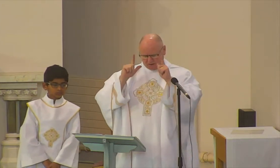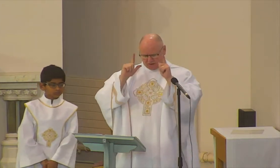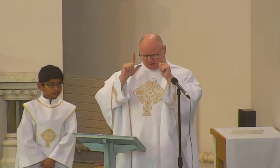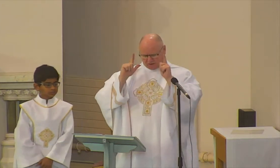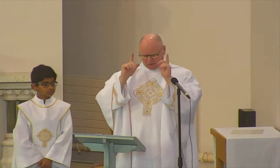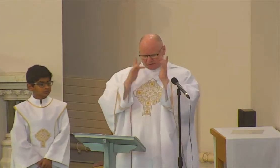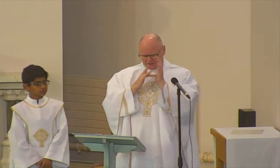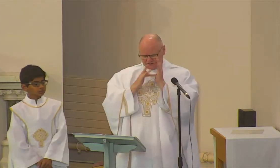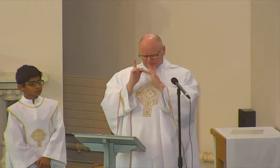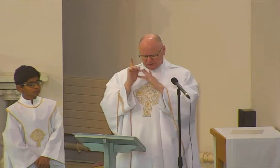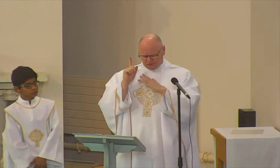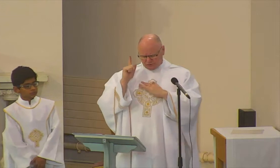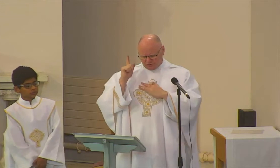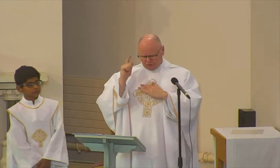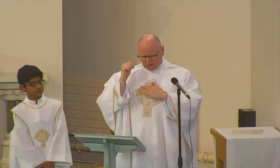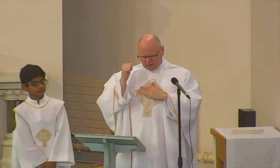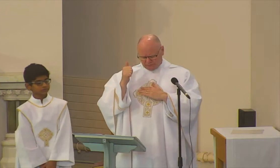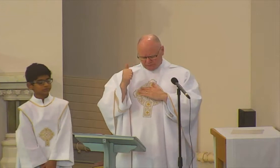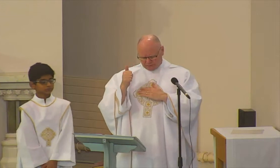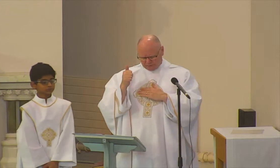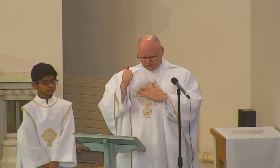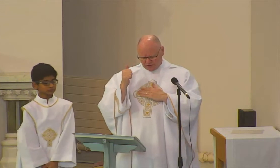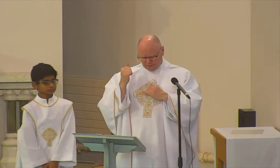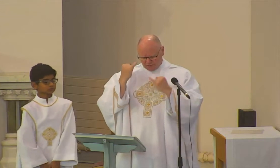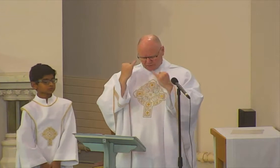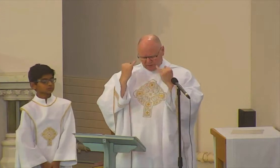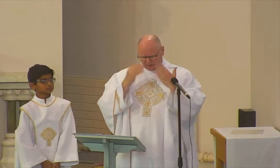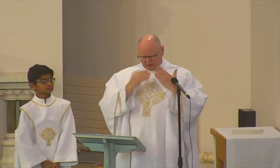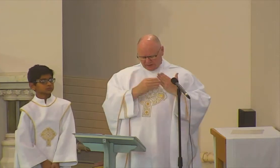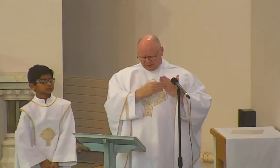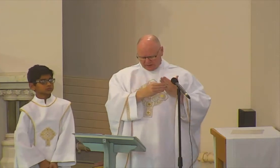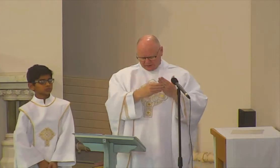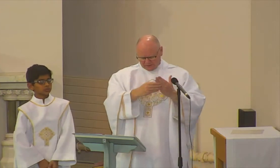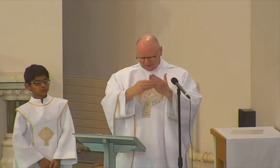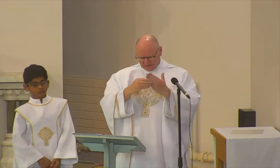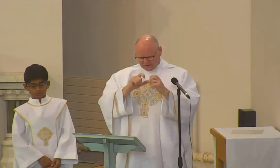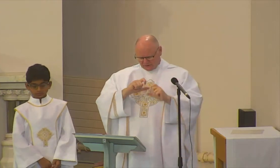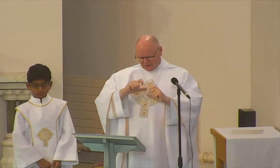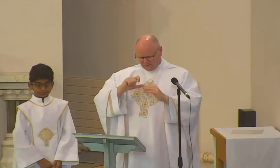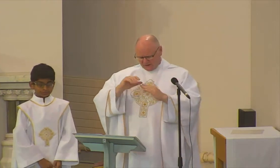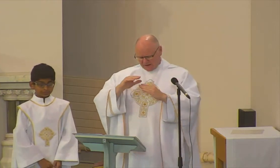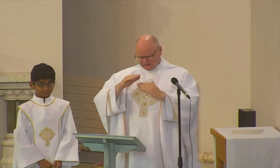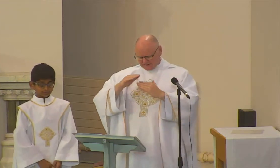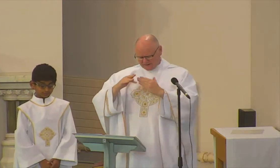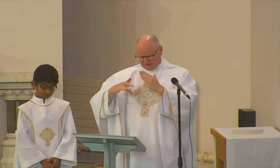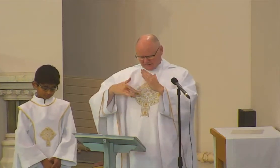And Lord Jesus, you are the Good Shepherd, leading us into everlasting life.